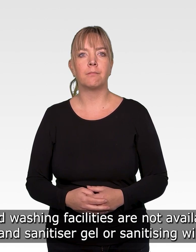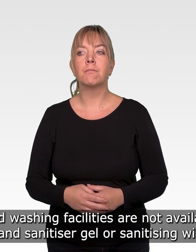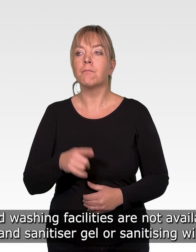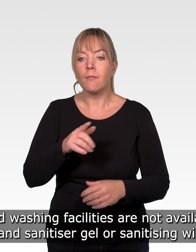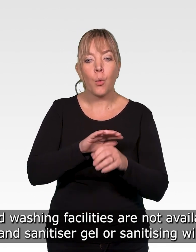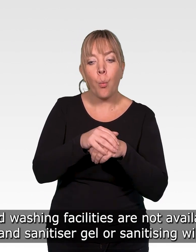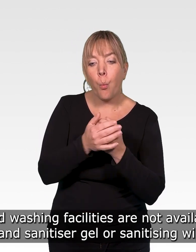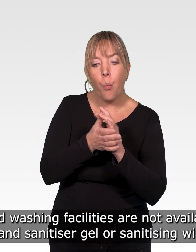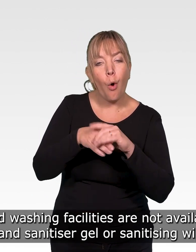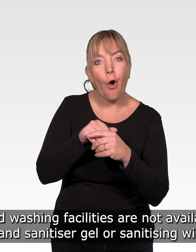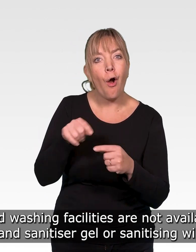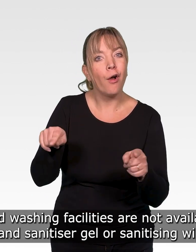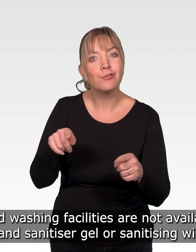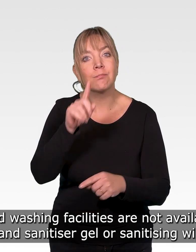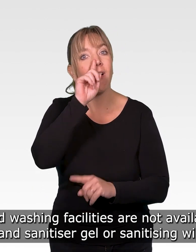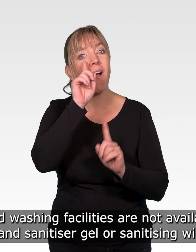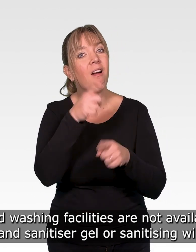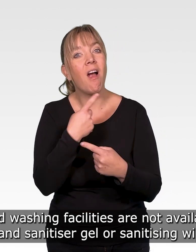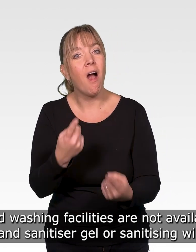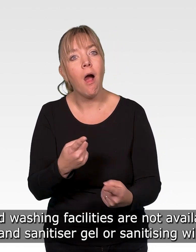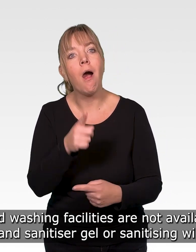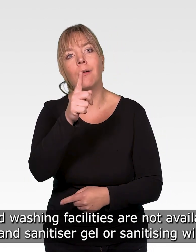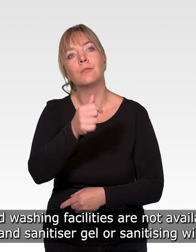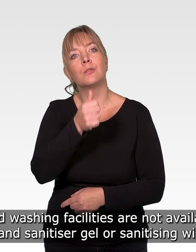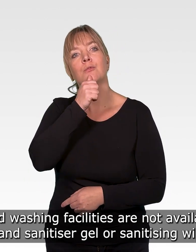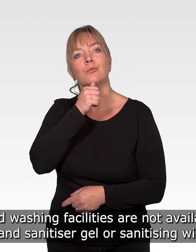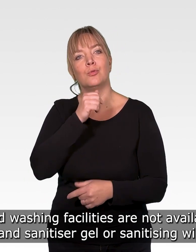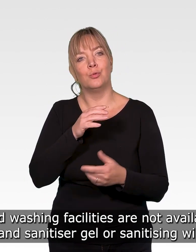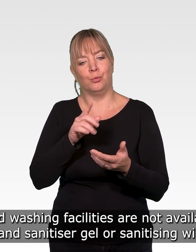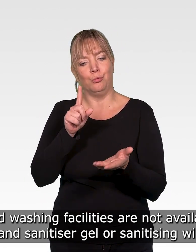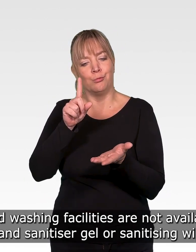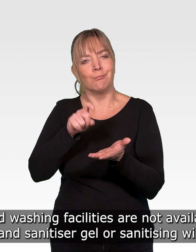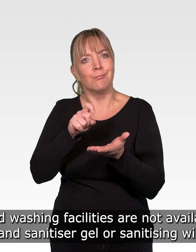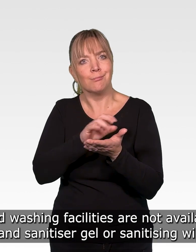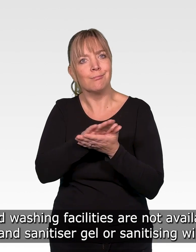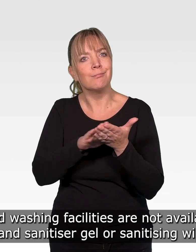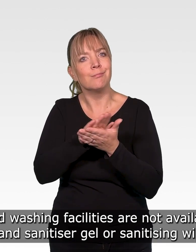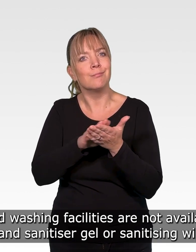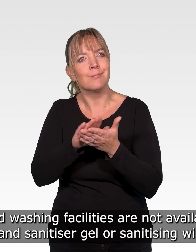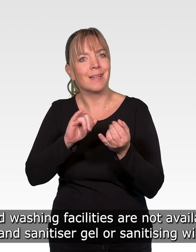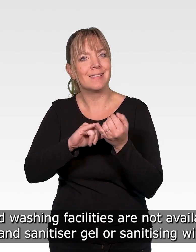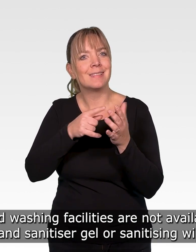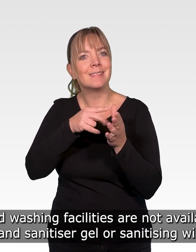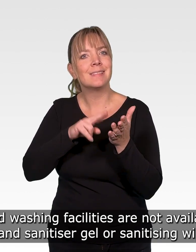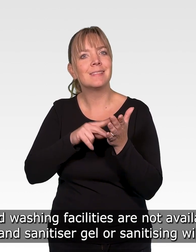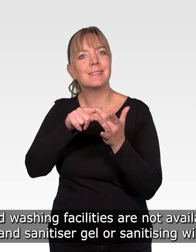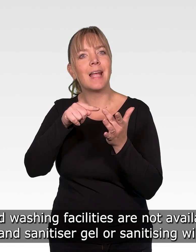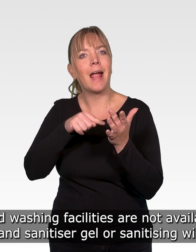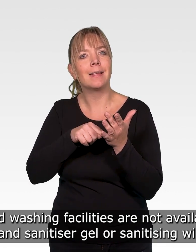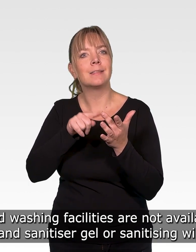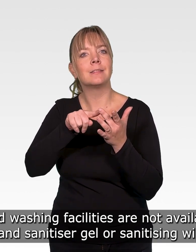If hand washing facilities are not available, use hand sanitizer gel or sanitizing wipes.